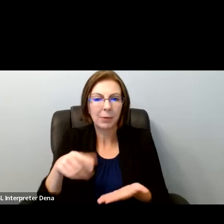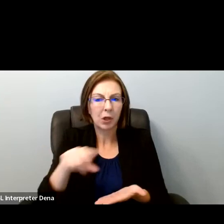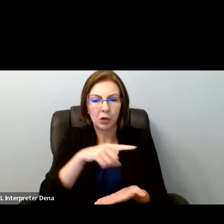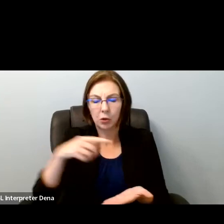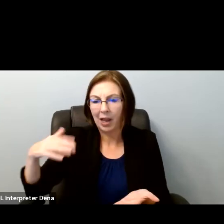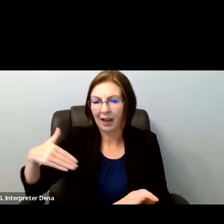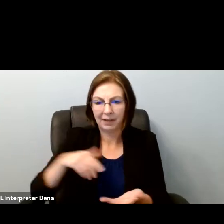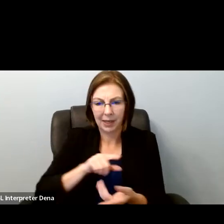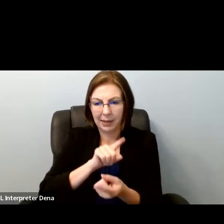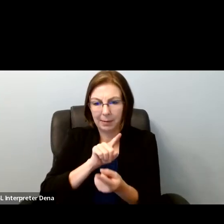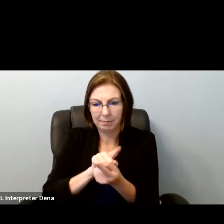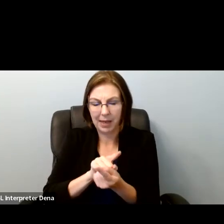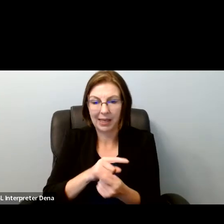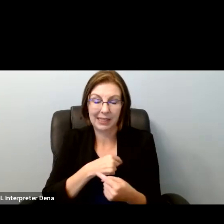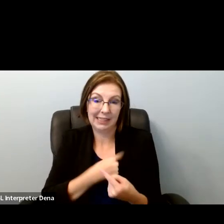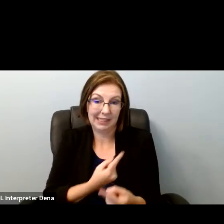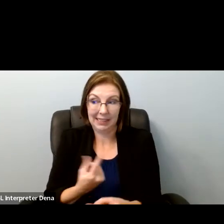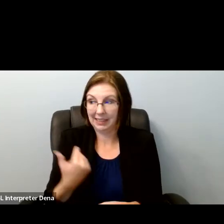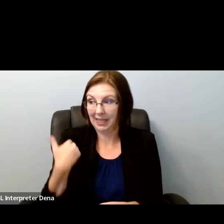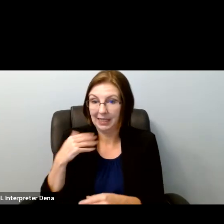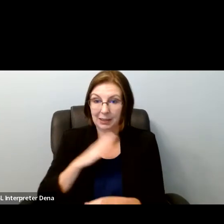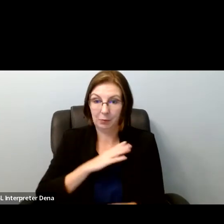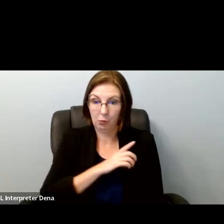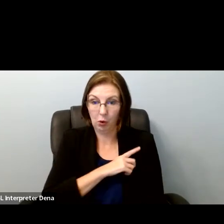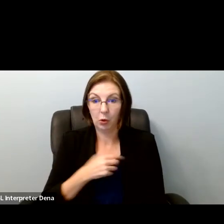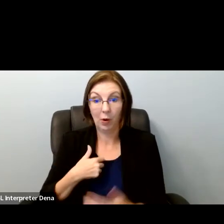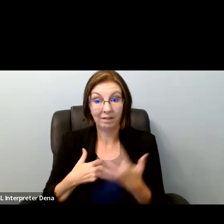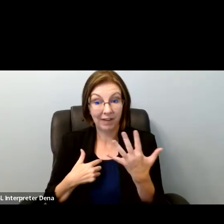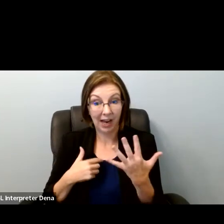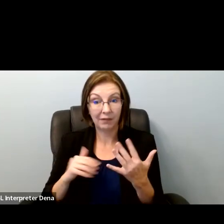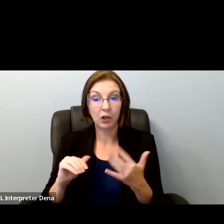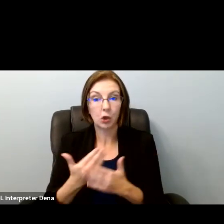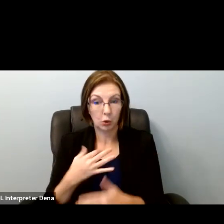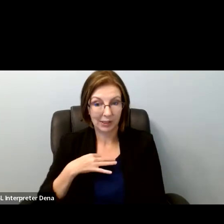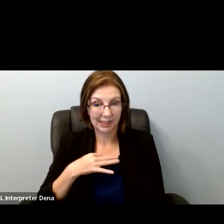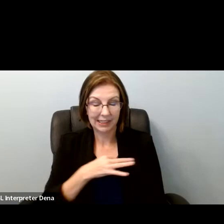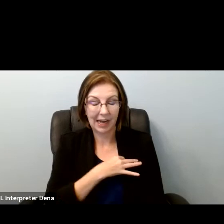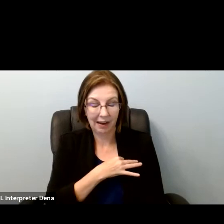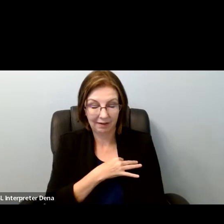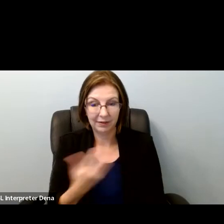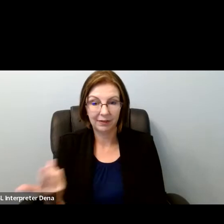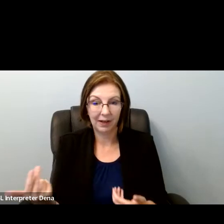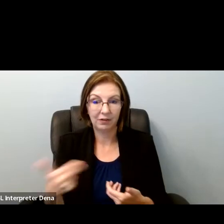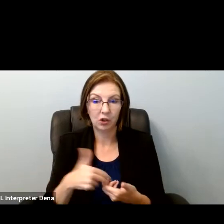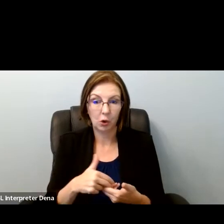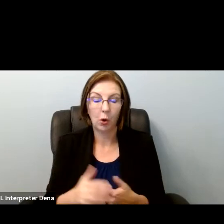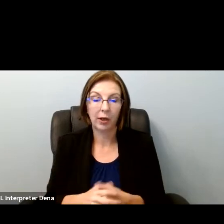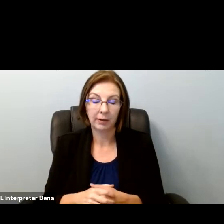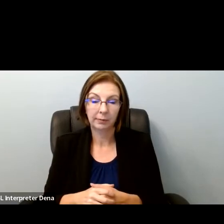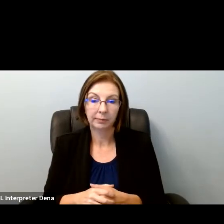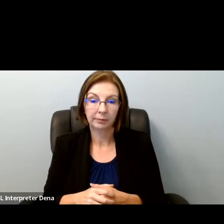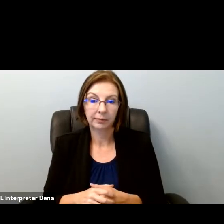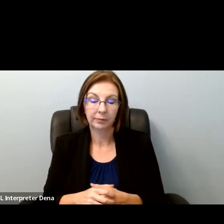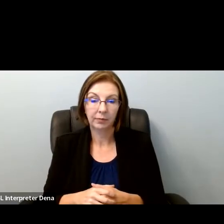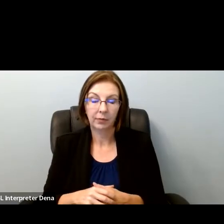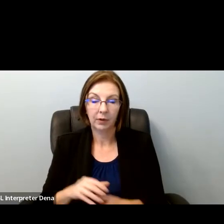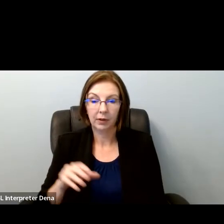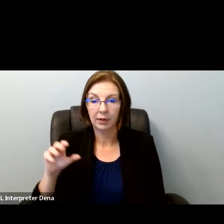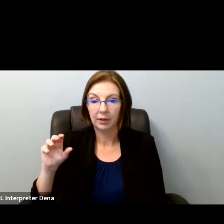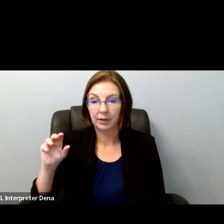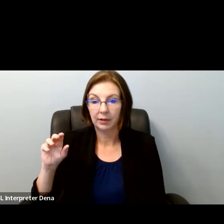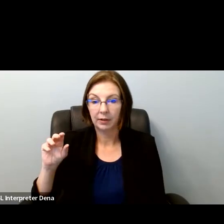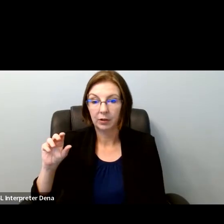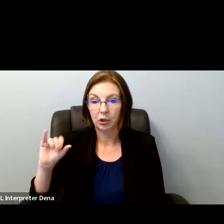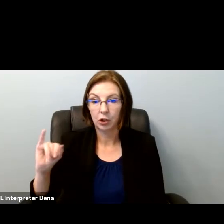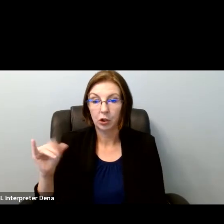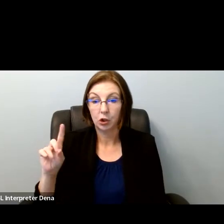aware about since our last board meeting. We have had five new staff that has come on board. First one is